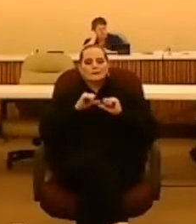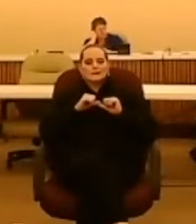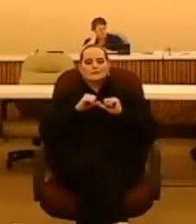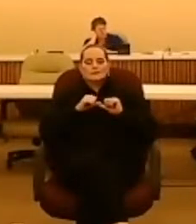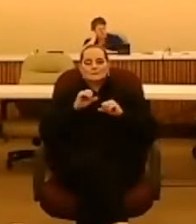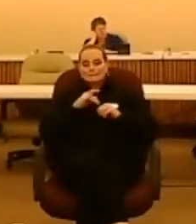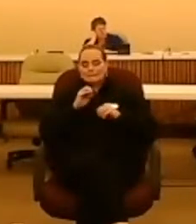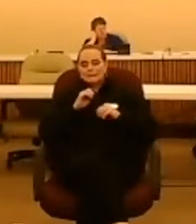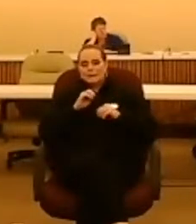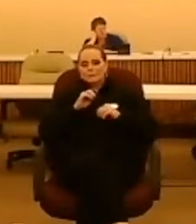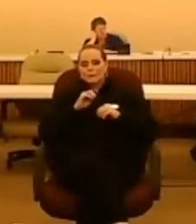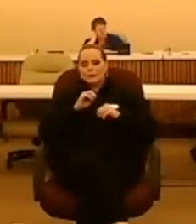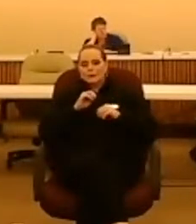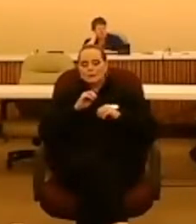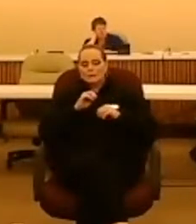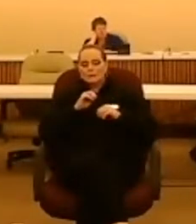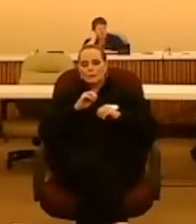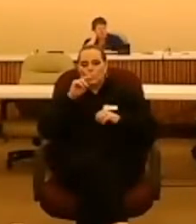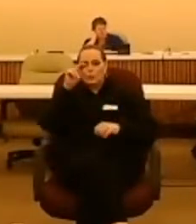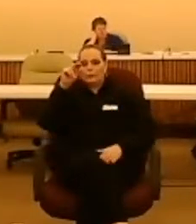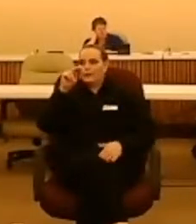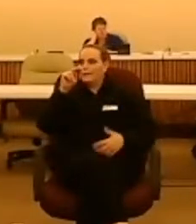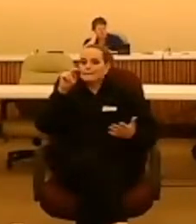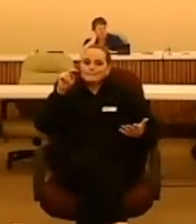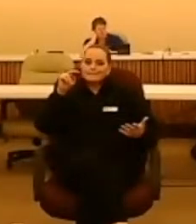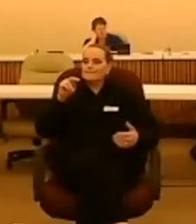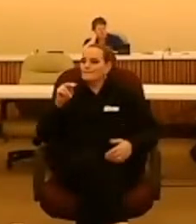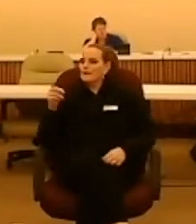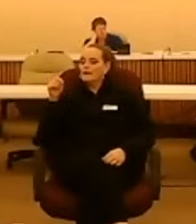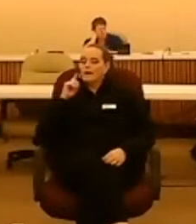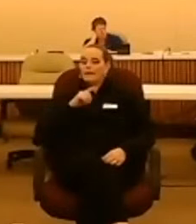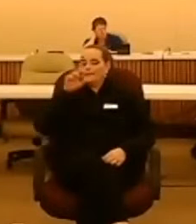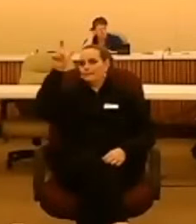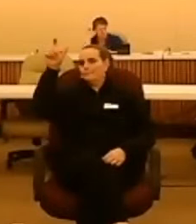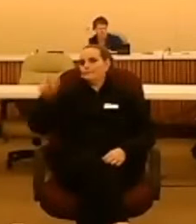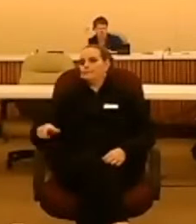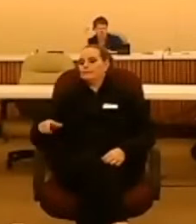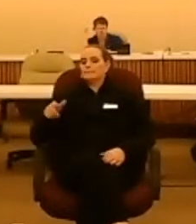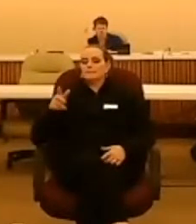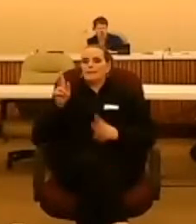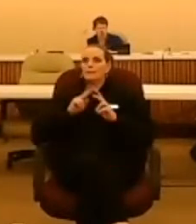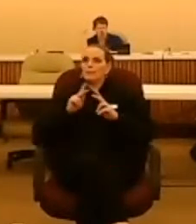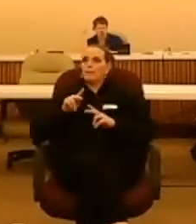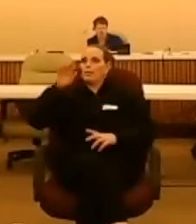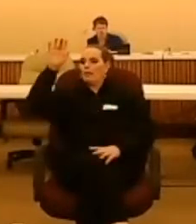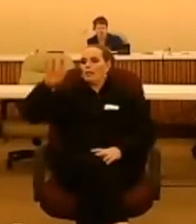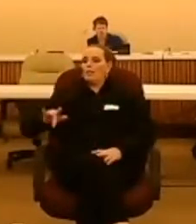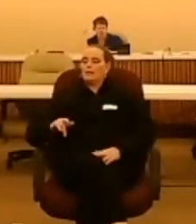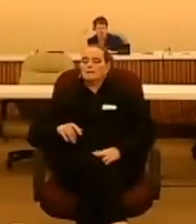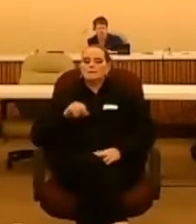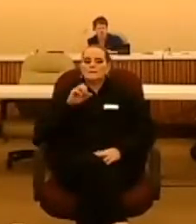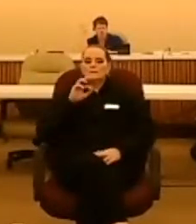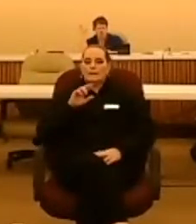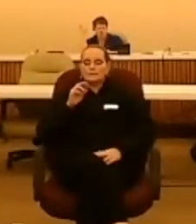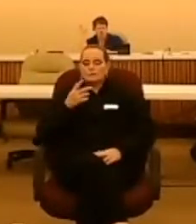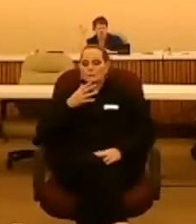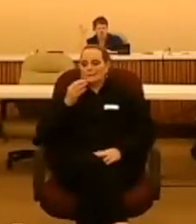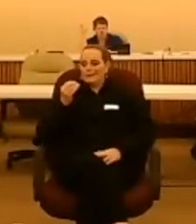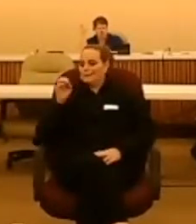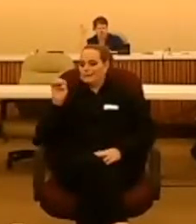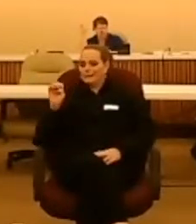that side? Because again, there is no other residential over there. There's an RG&E facility. There's